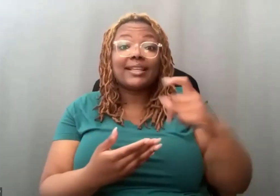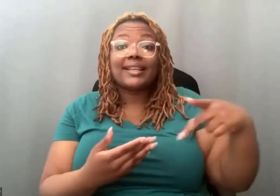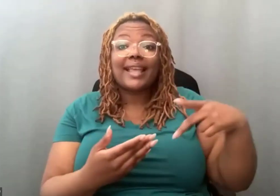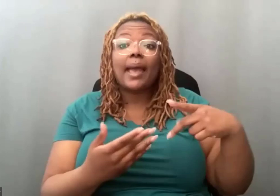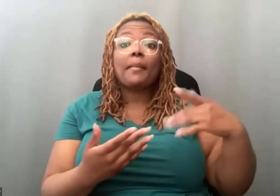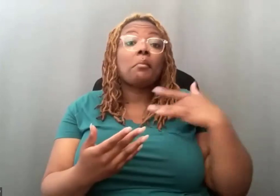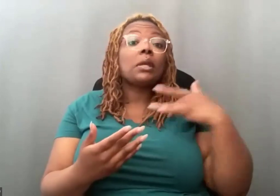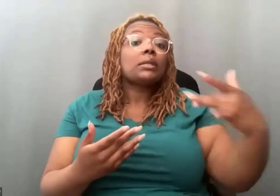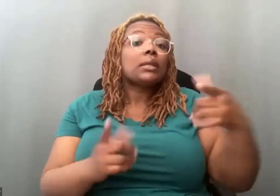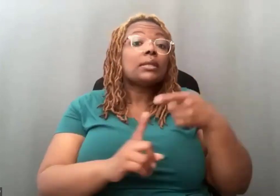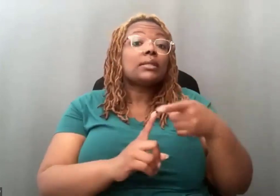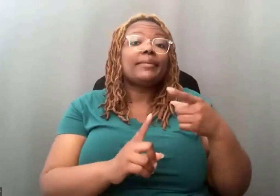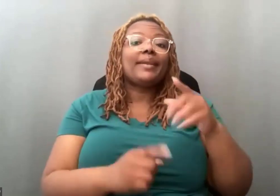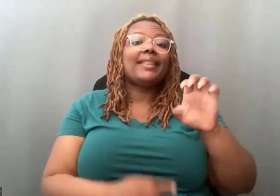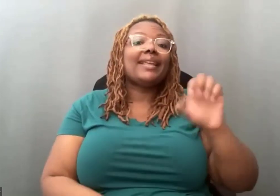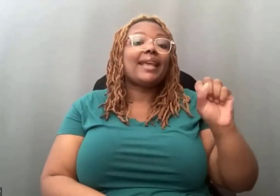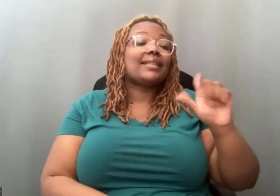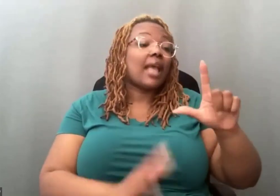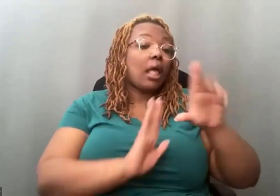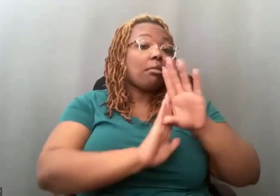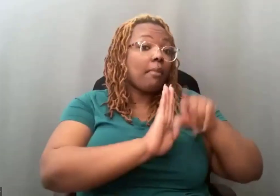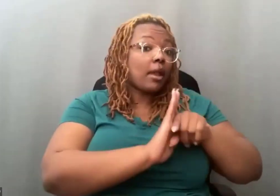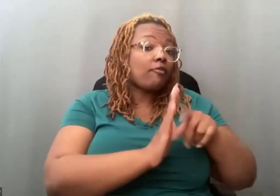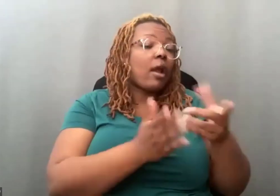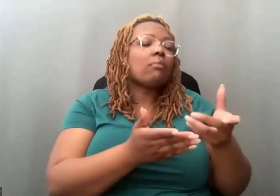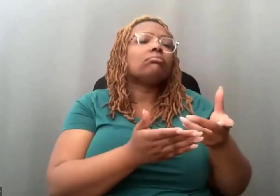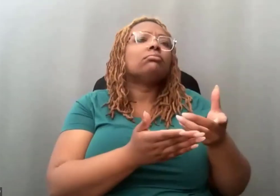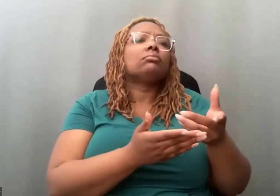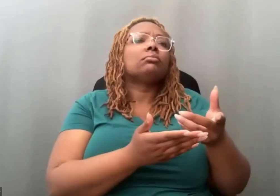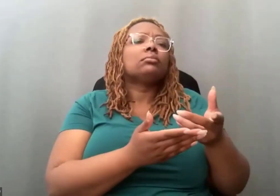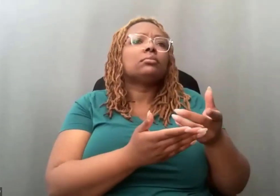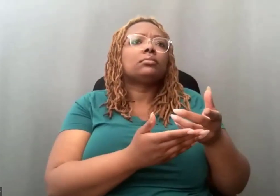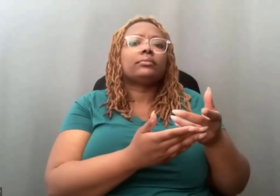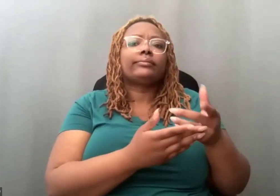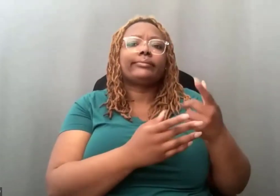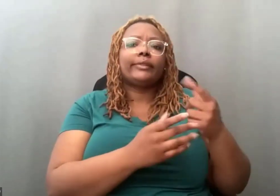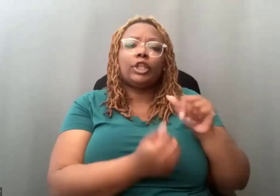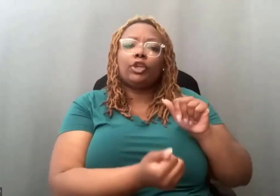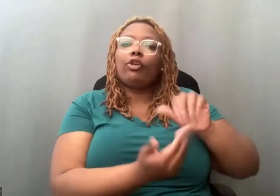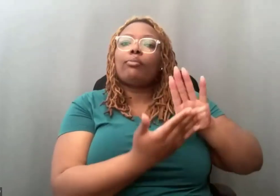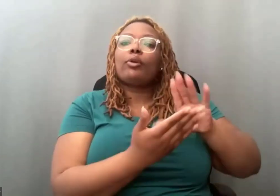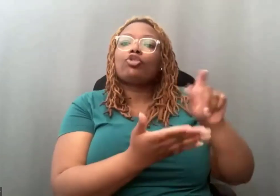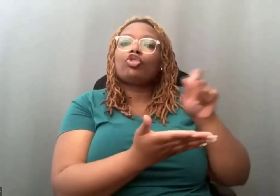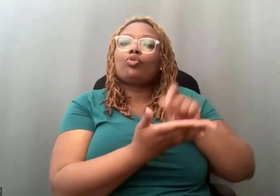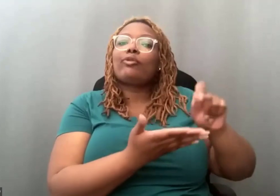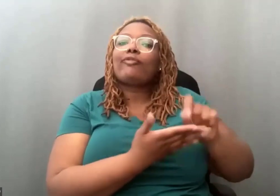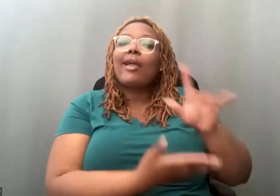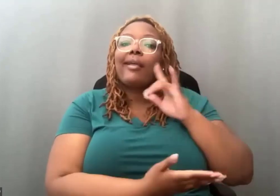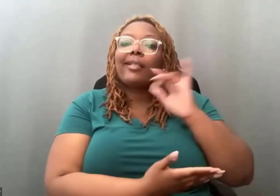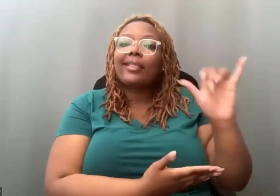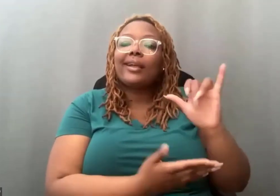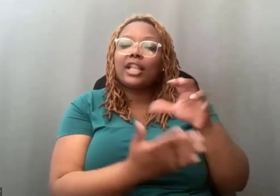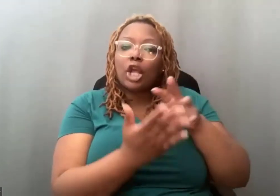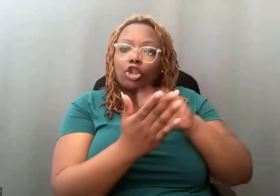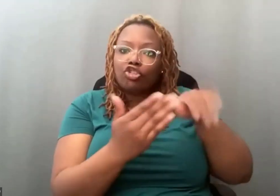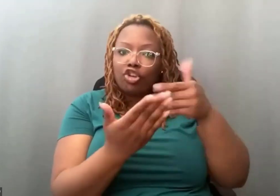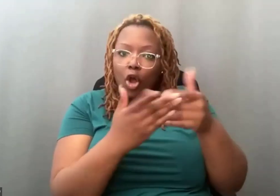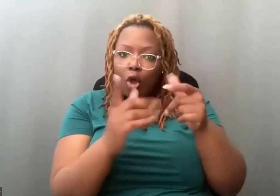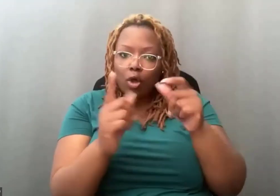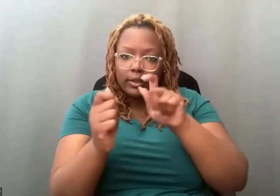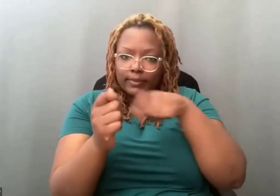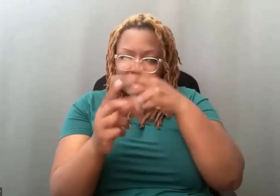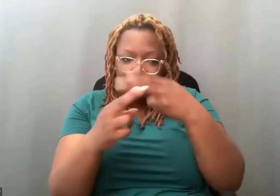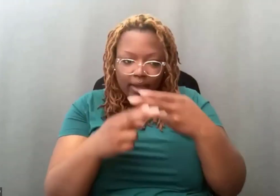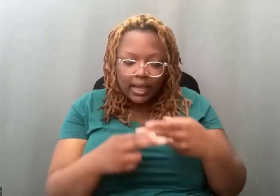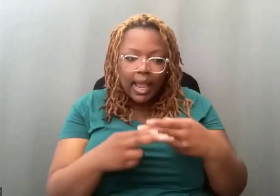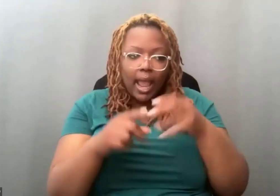to be that ESL background of the approach to what writing looks like, is learning all of the specific